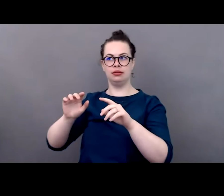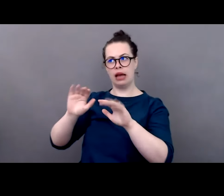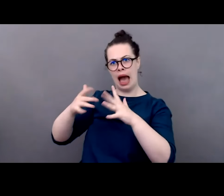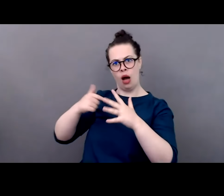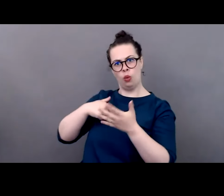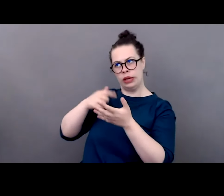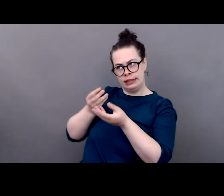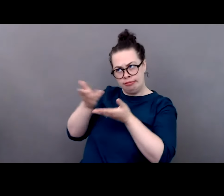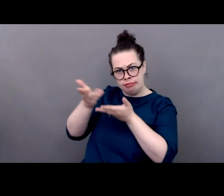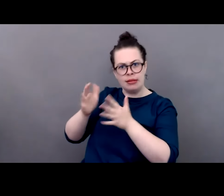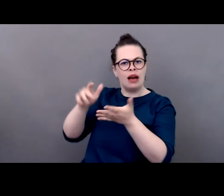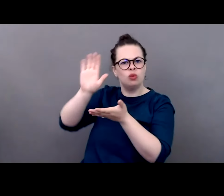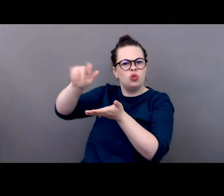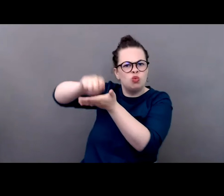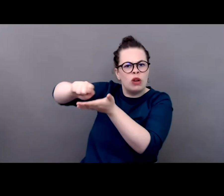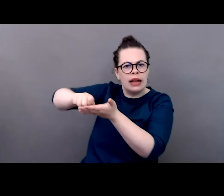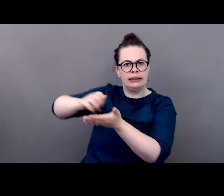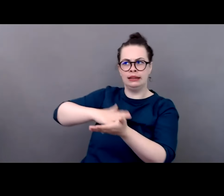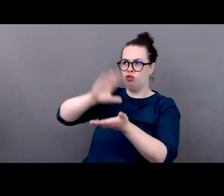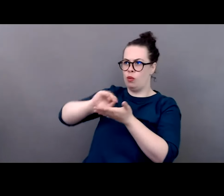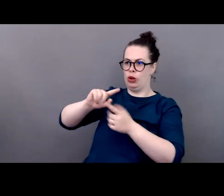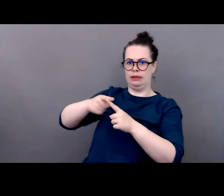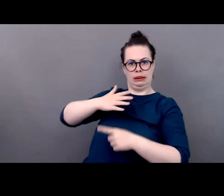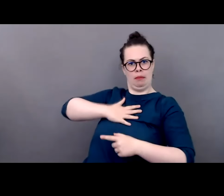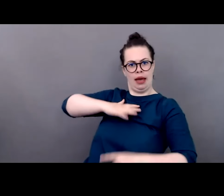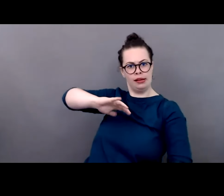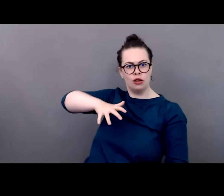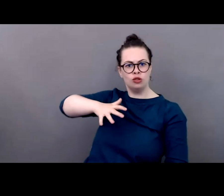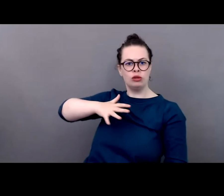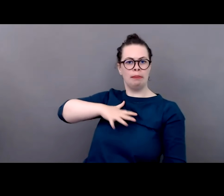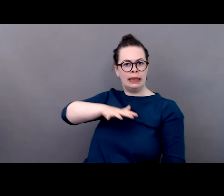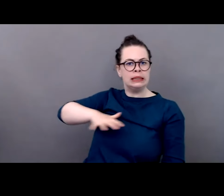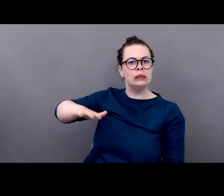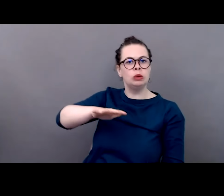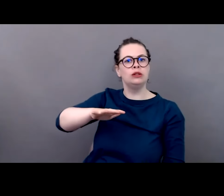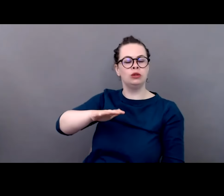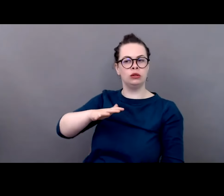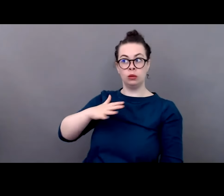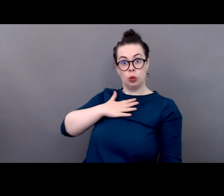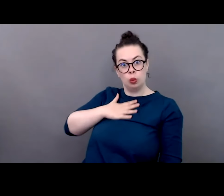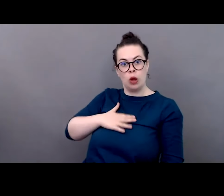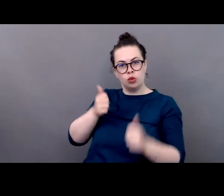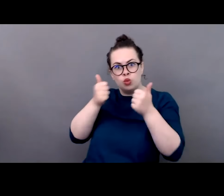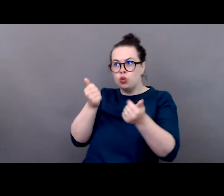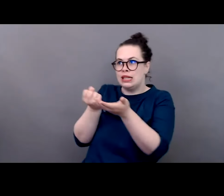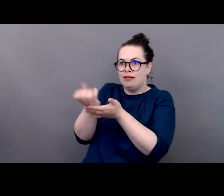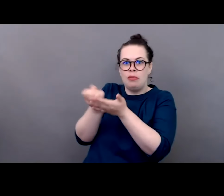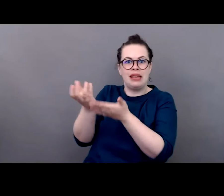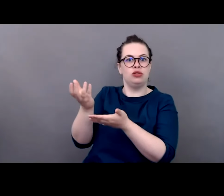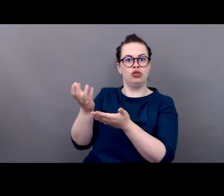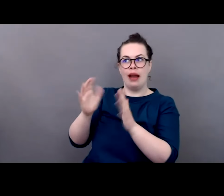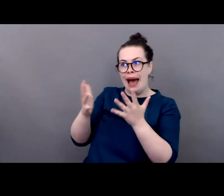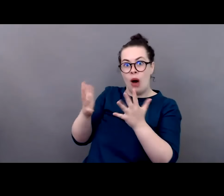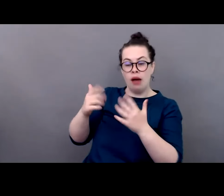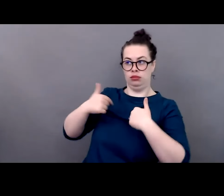the report that will be informative as much as possible. Probably the best